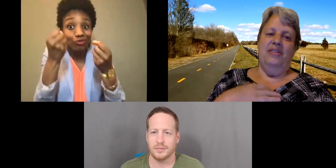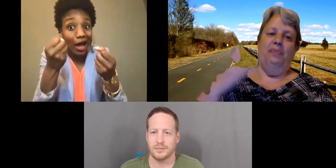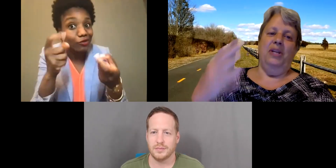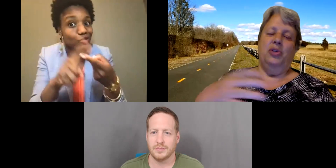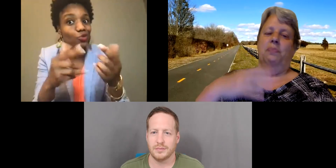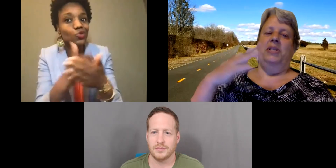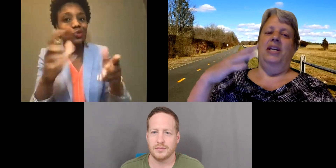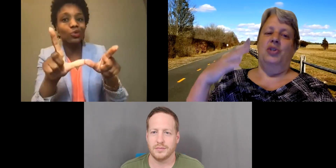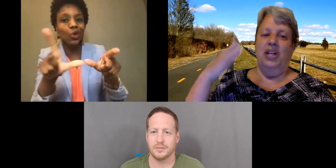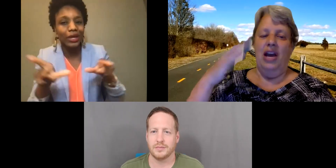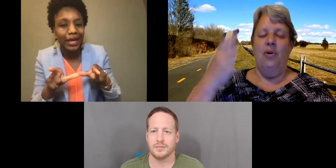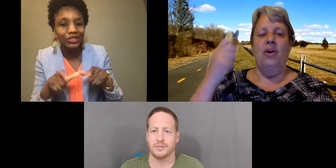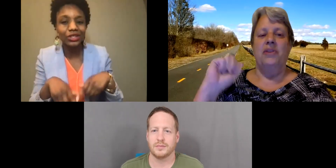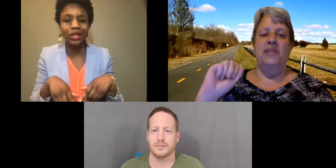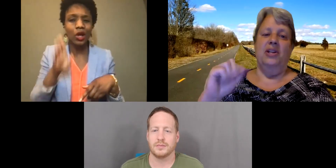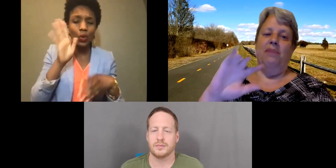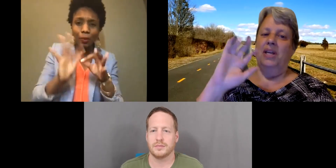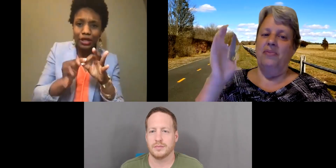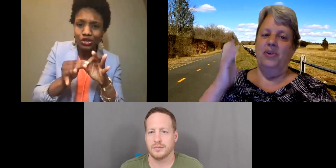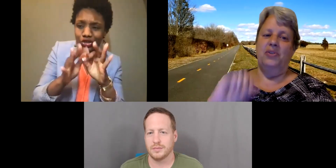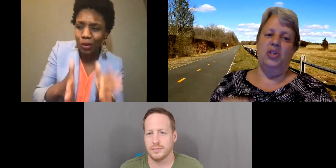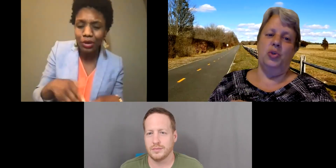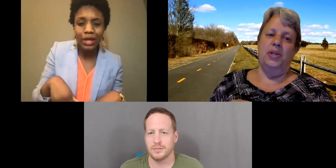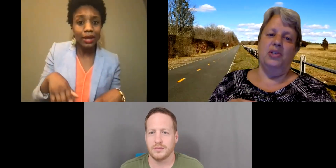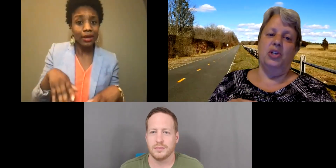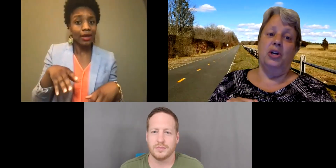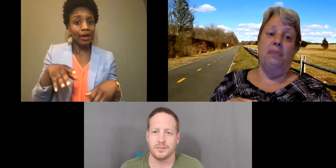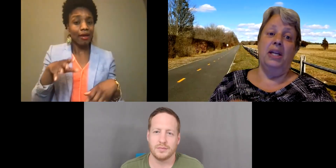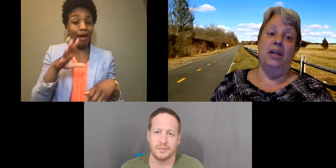be interpretation, and how hard is it going to be for us to transition our meeting?